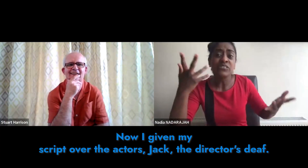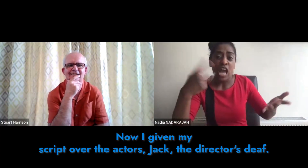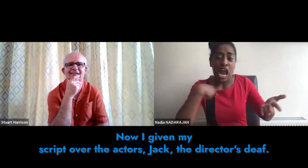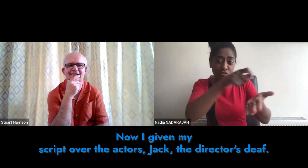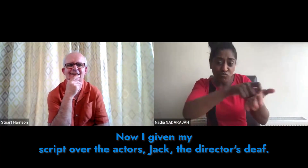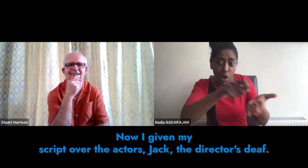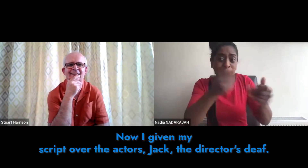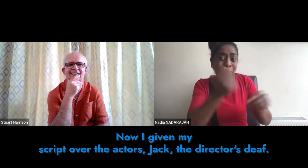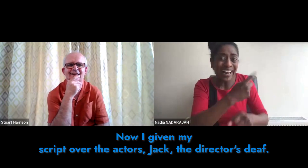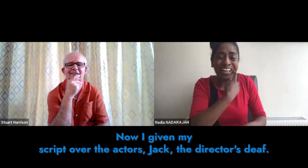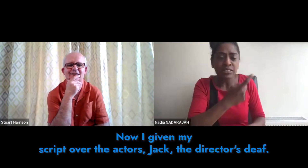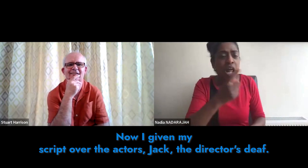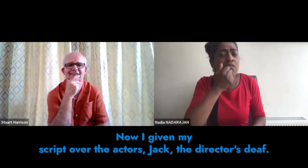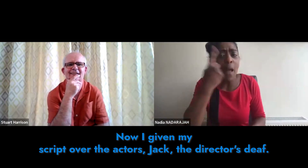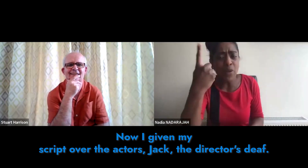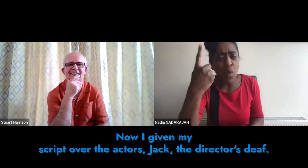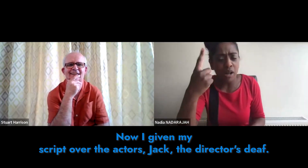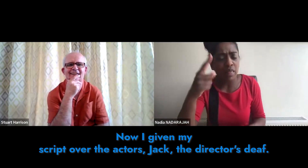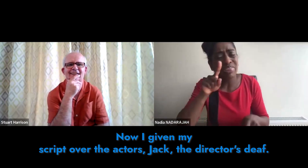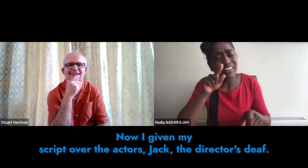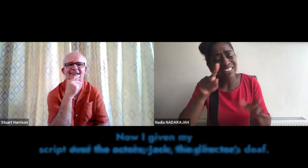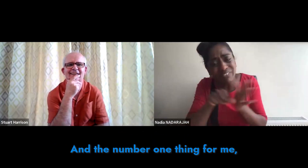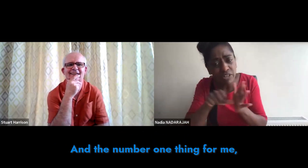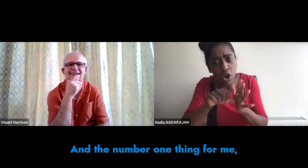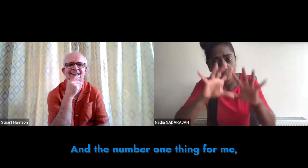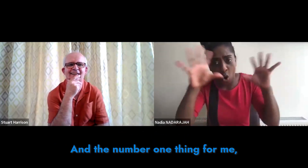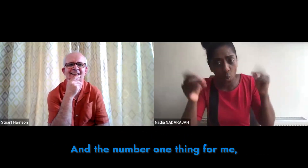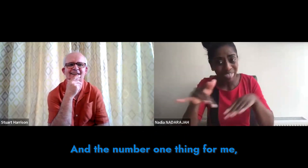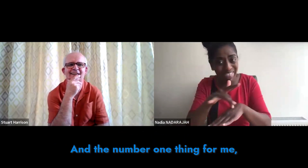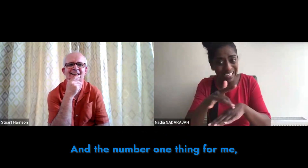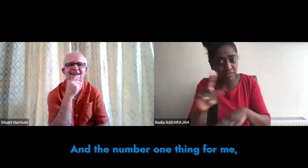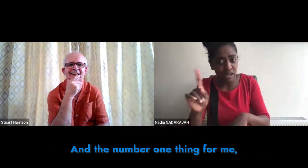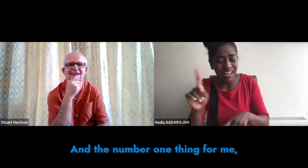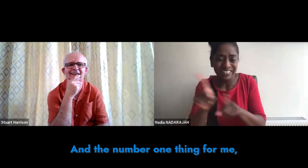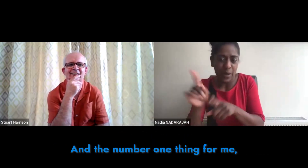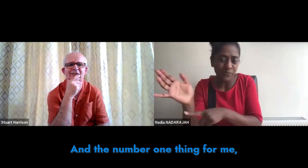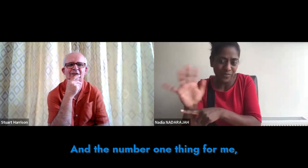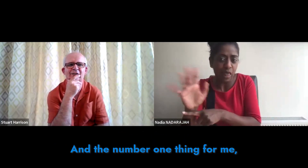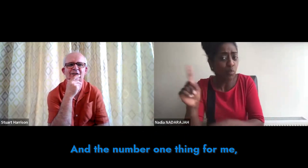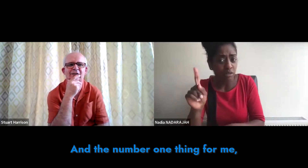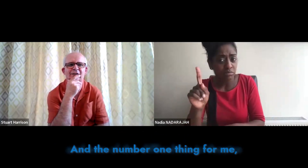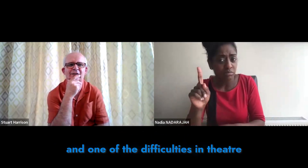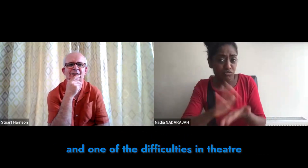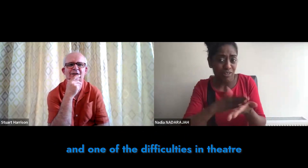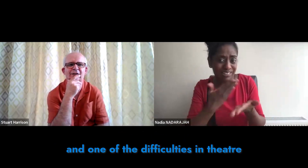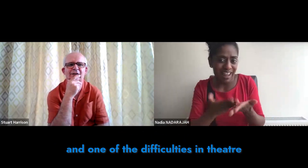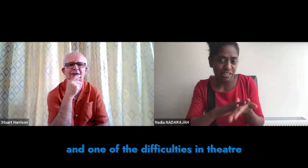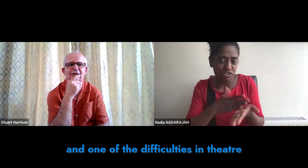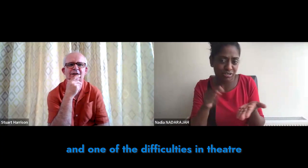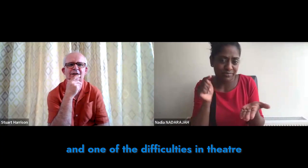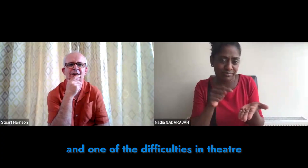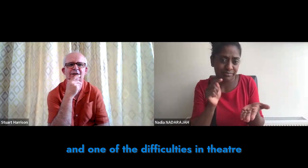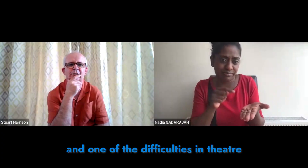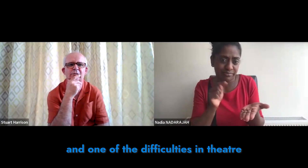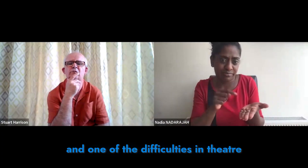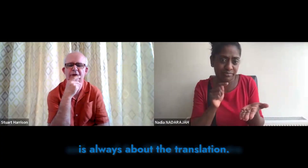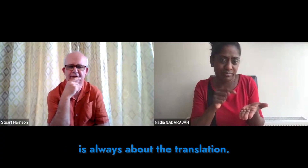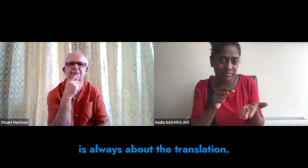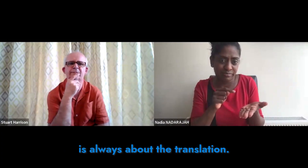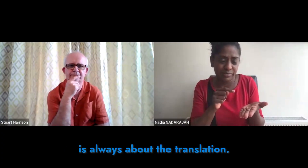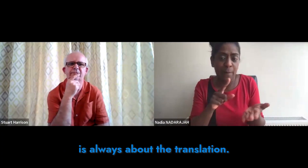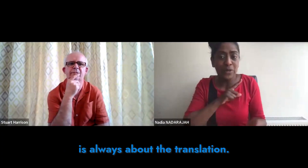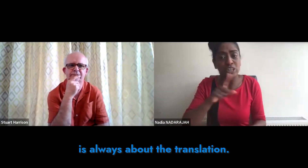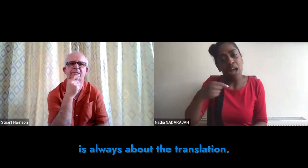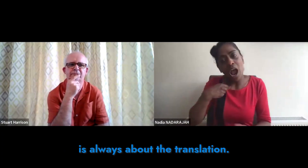my script over, the actors are deaf, the director's deaf, and the number one thing for me, and one of the difficulties in theatre, is